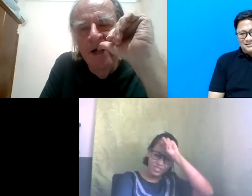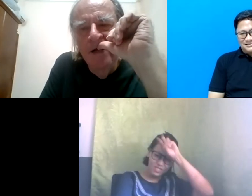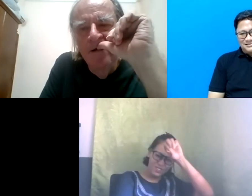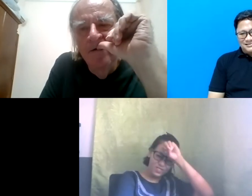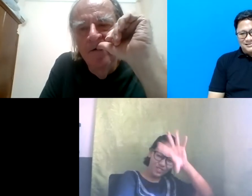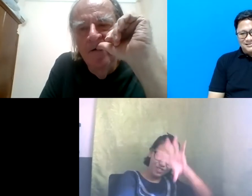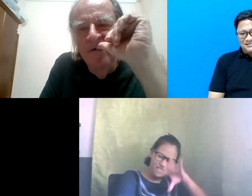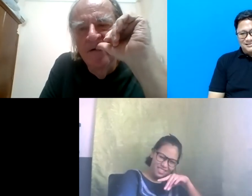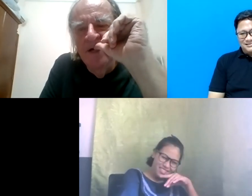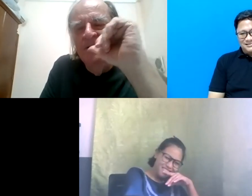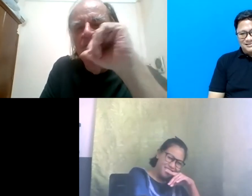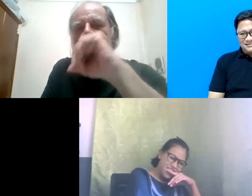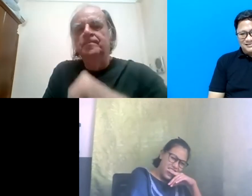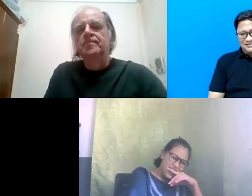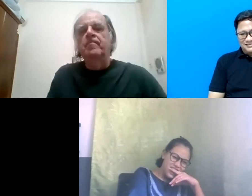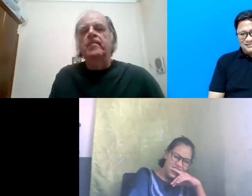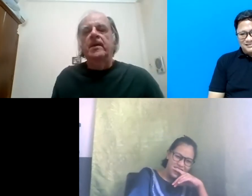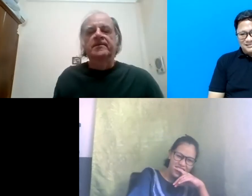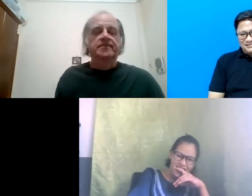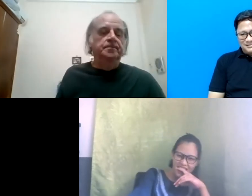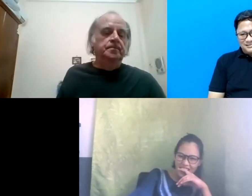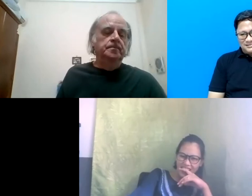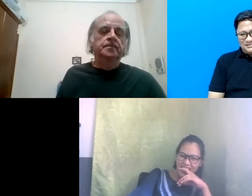Okay, sorry, I must have missed it.